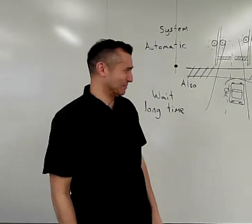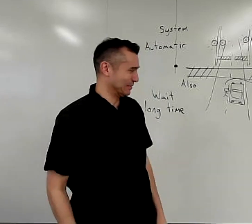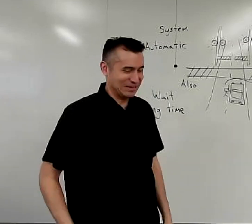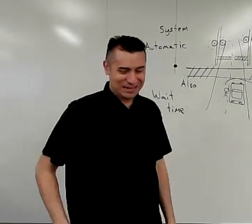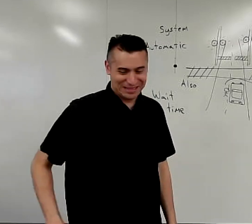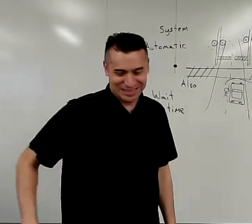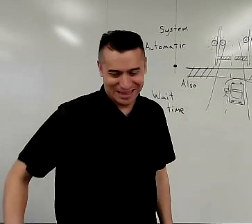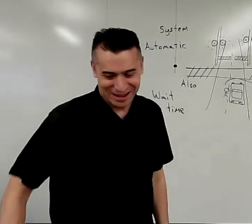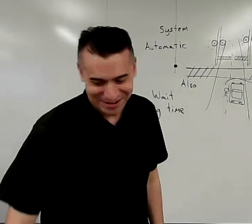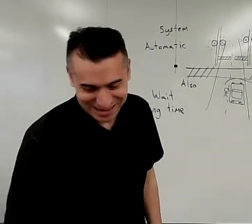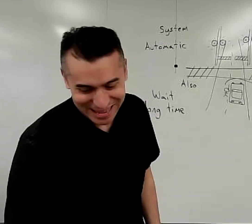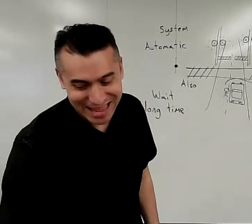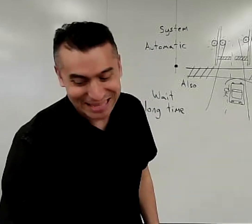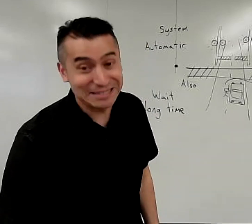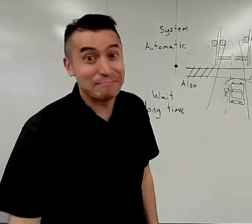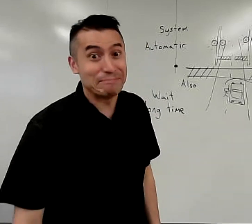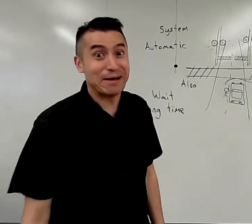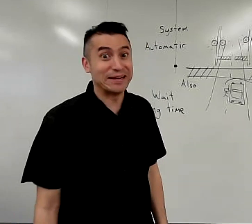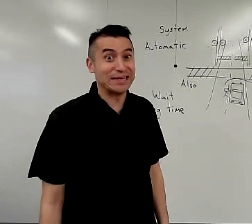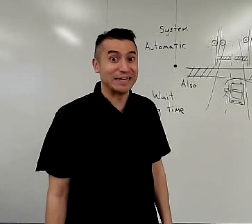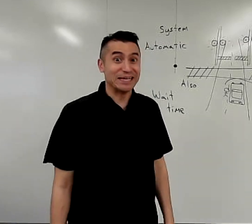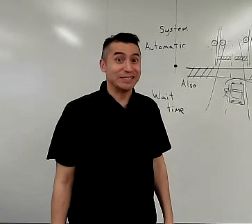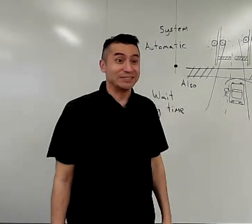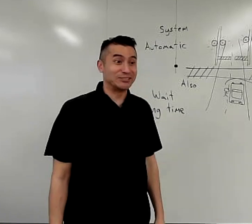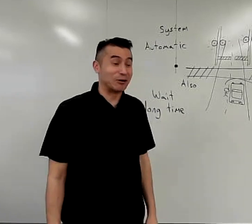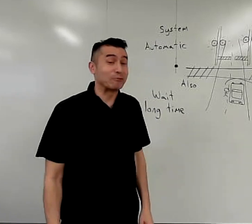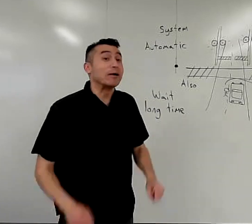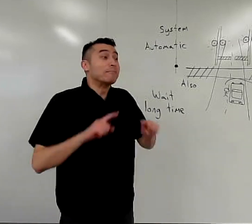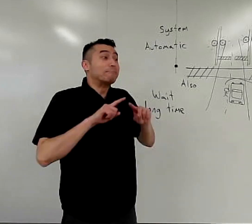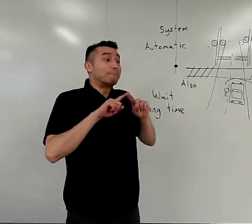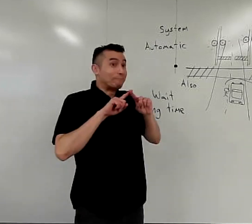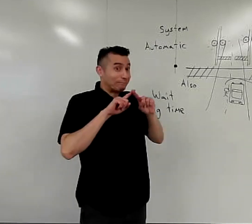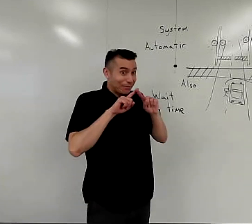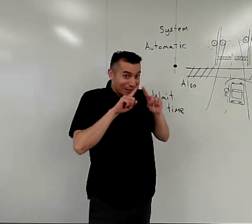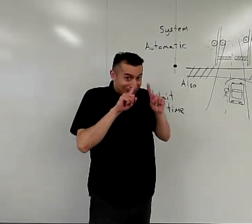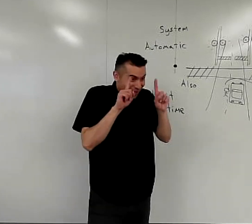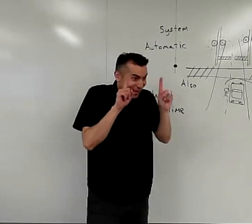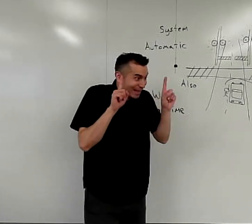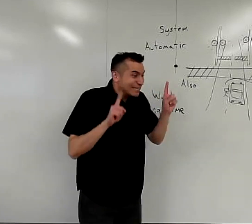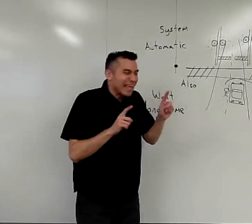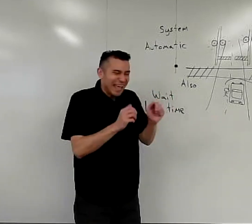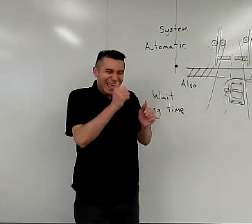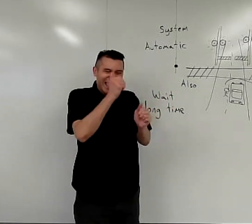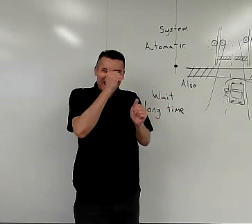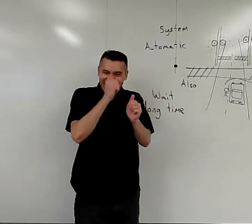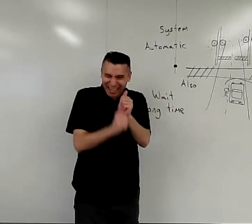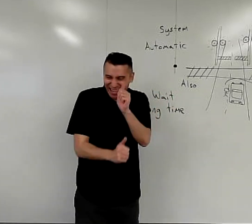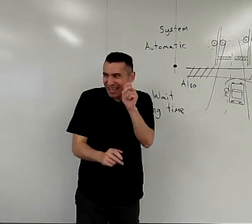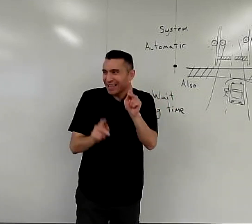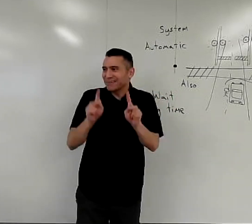joke there. It's a punny joke. What?